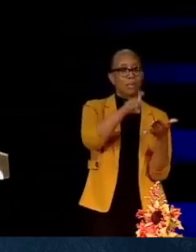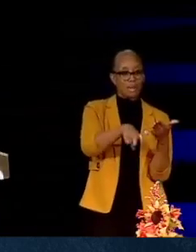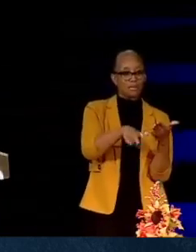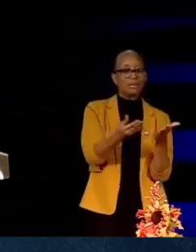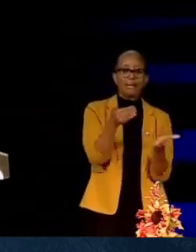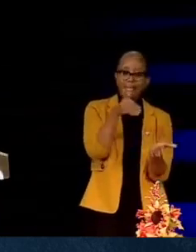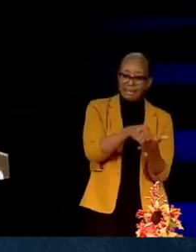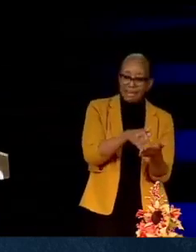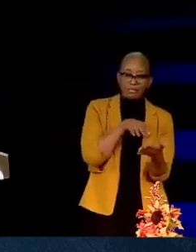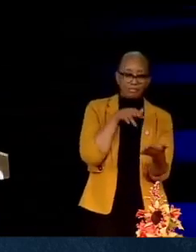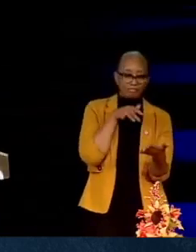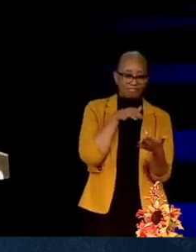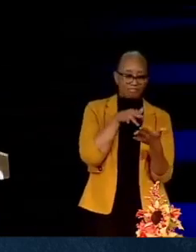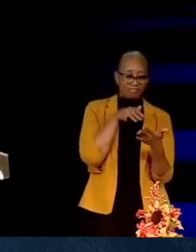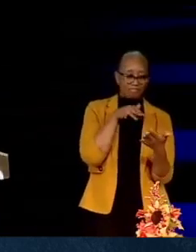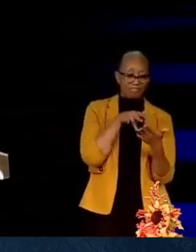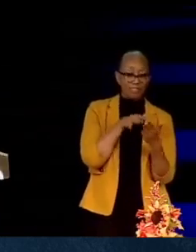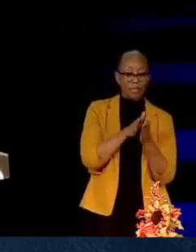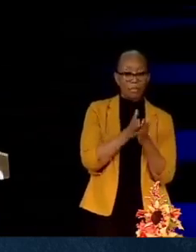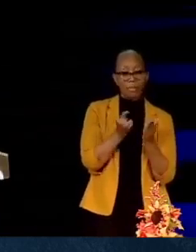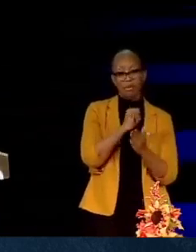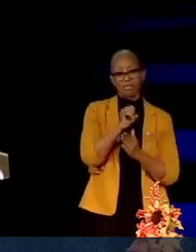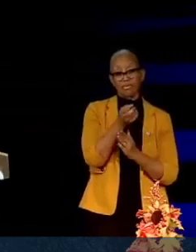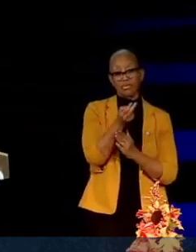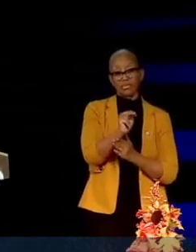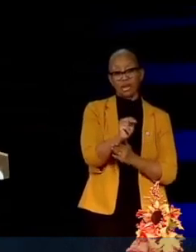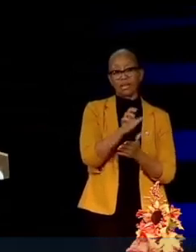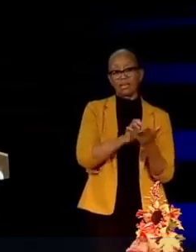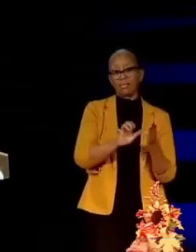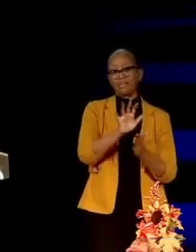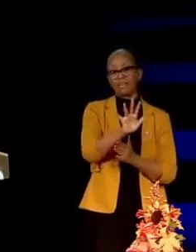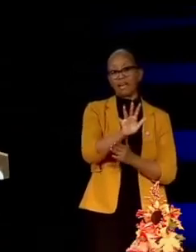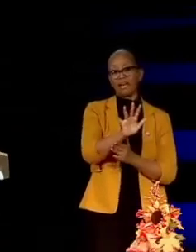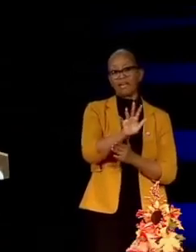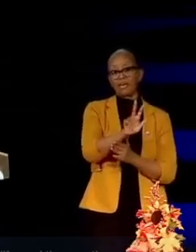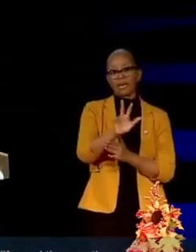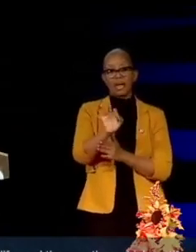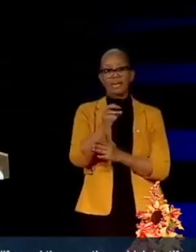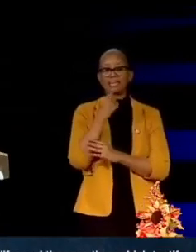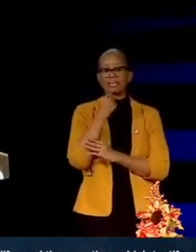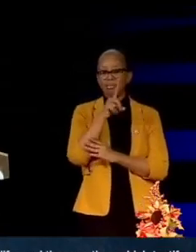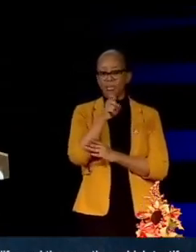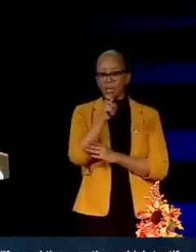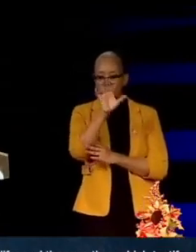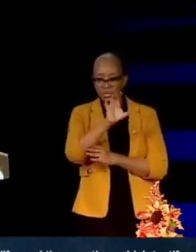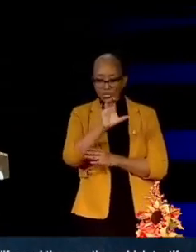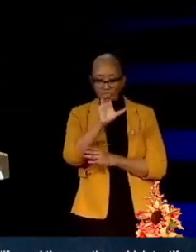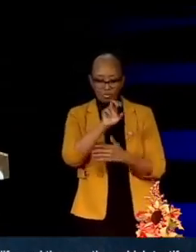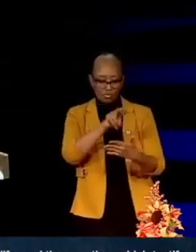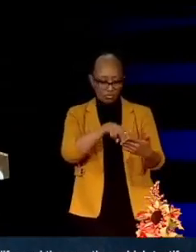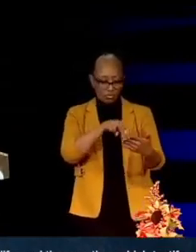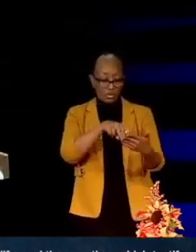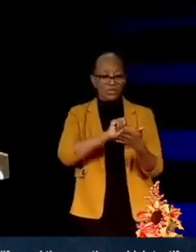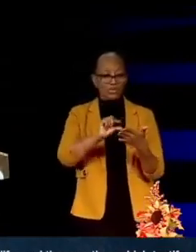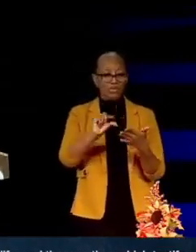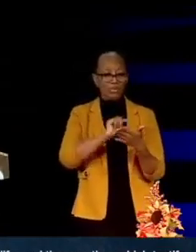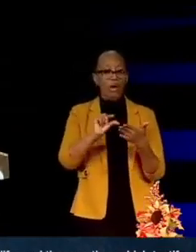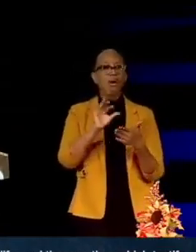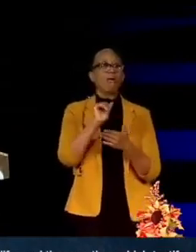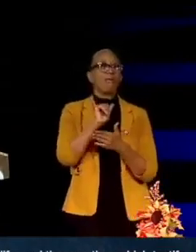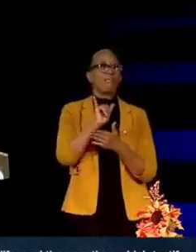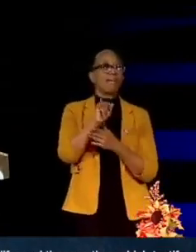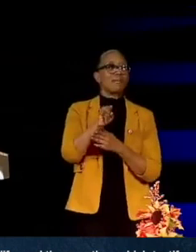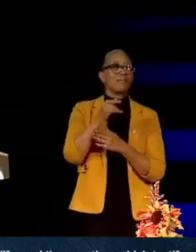scriptures. Listen, John 5 and 39 says, "Search the scriptures, for in them ye think ye